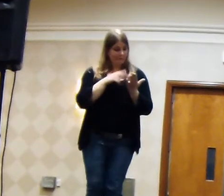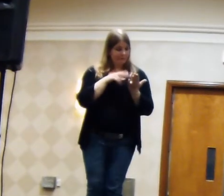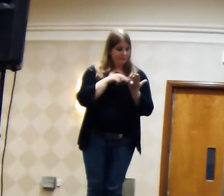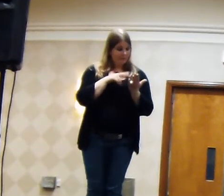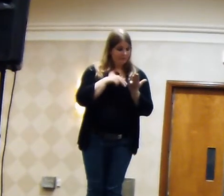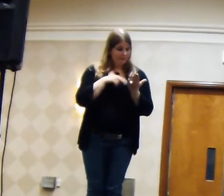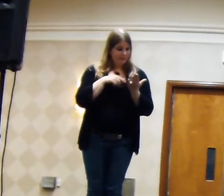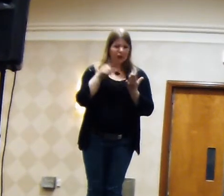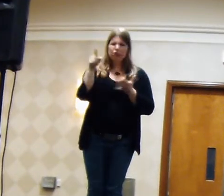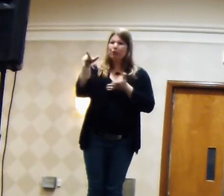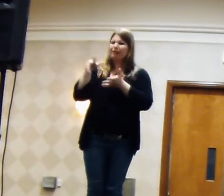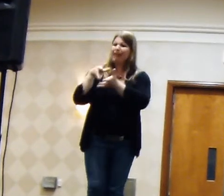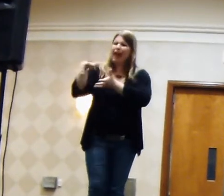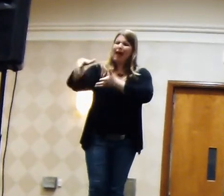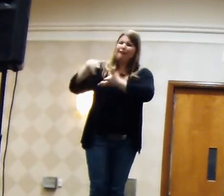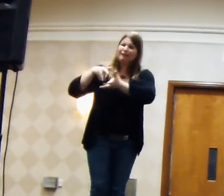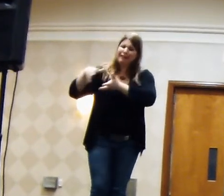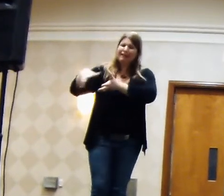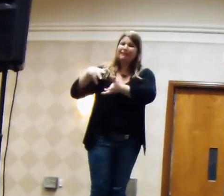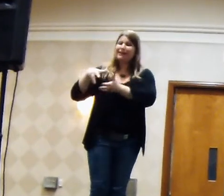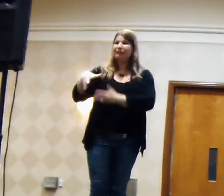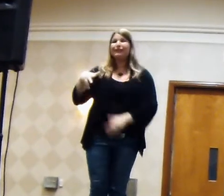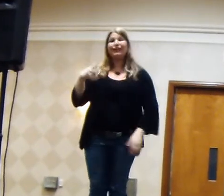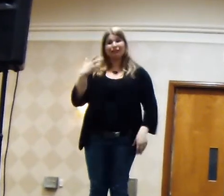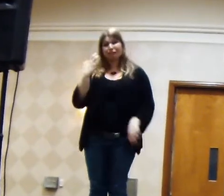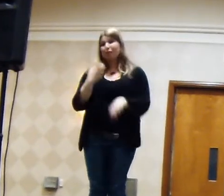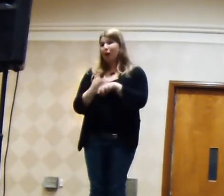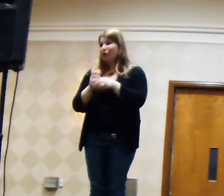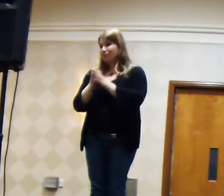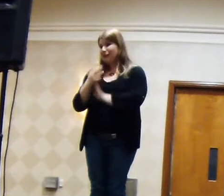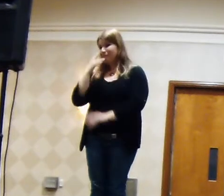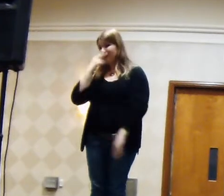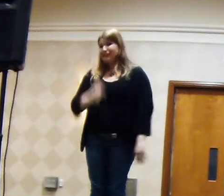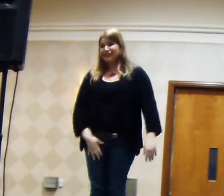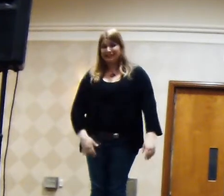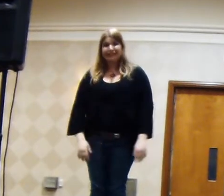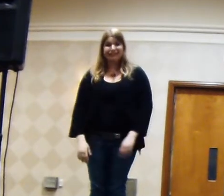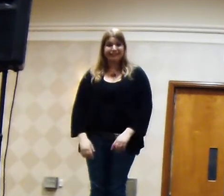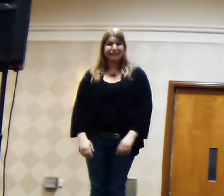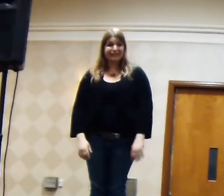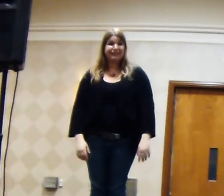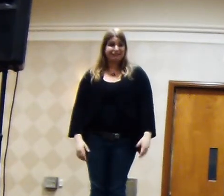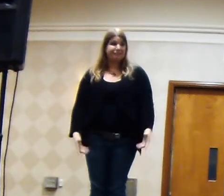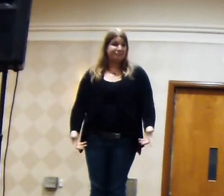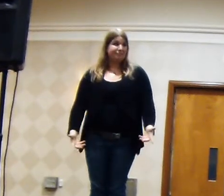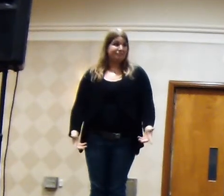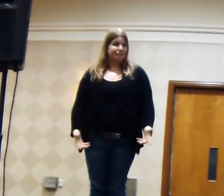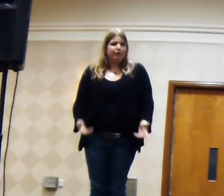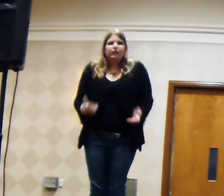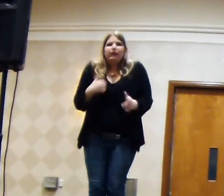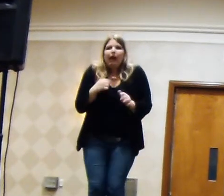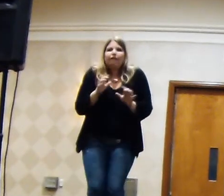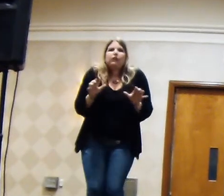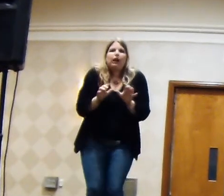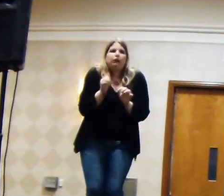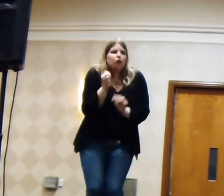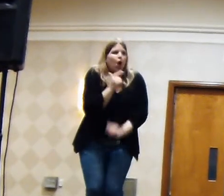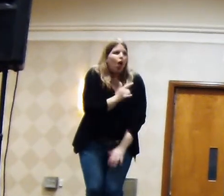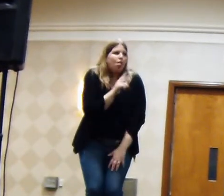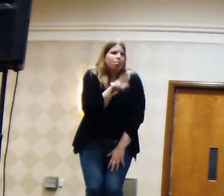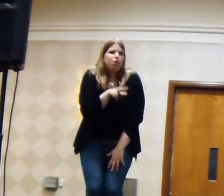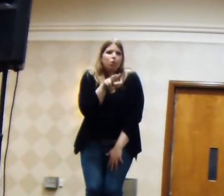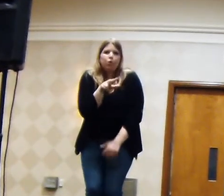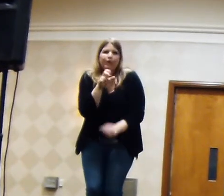which funny is actually the hardest thing to be, honestly. I've done it all in the 33